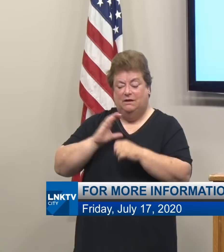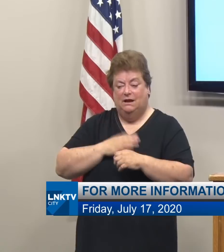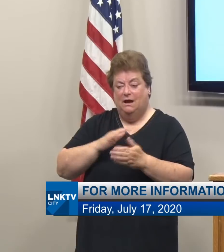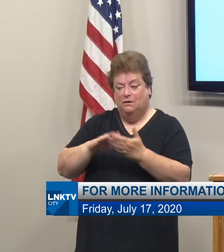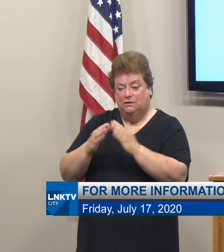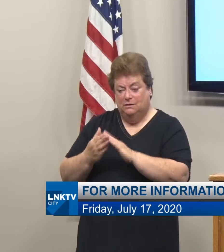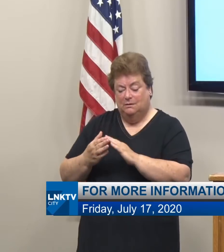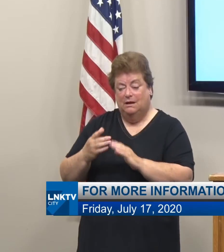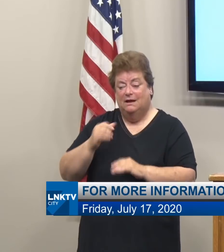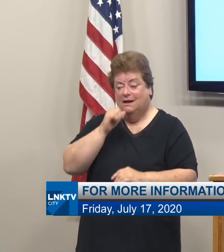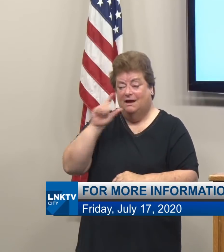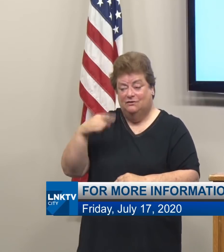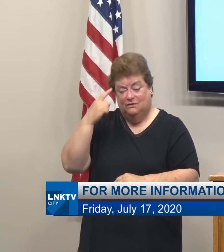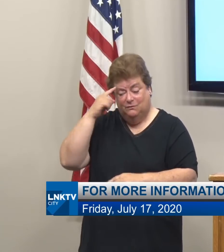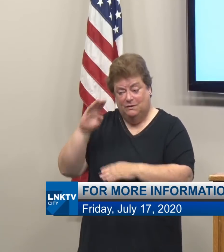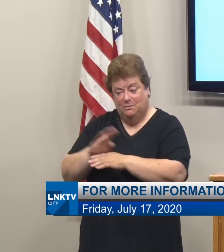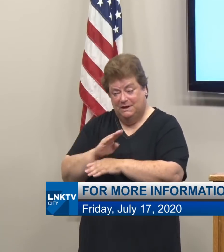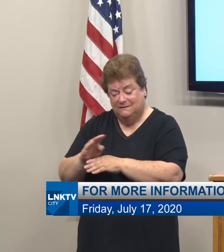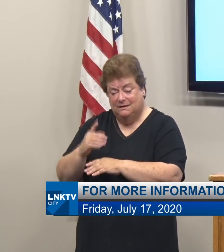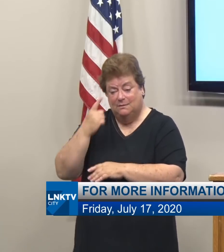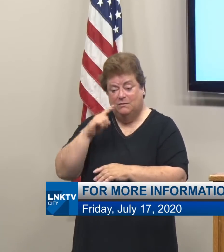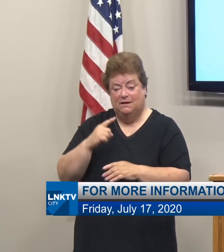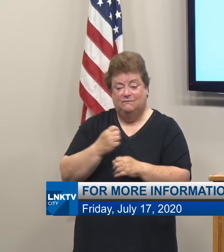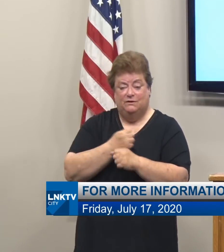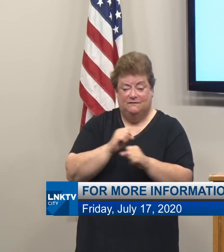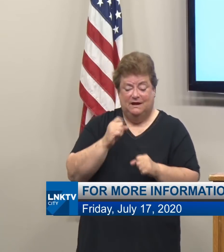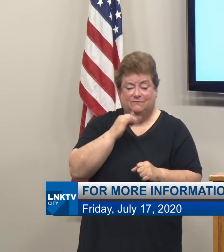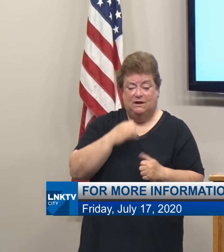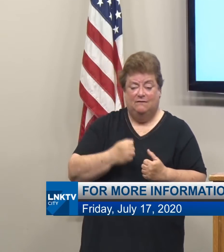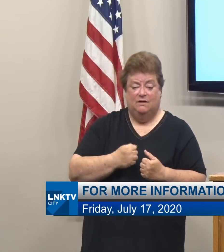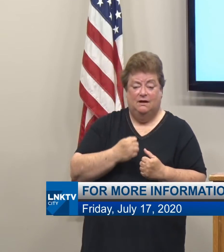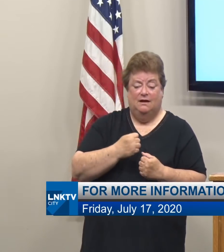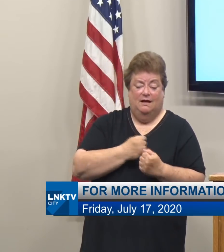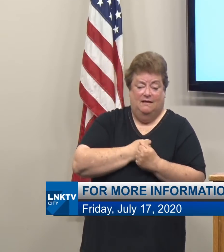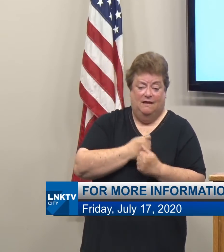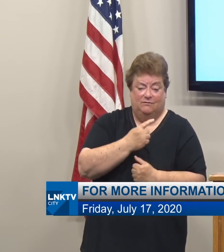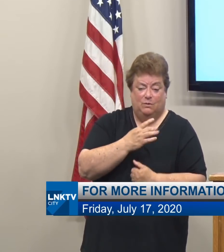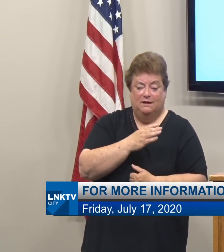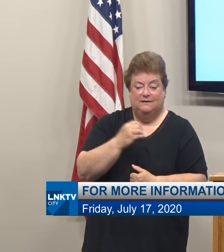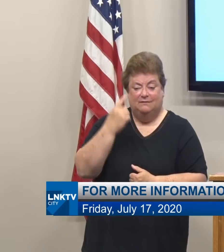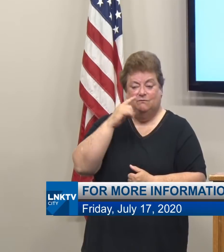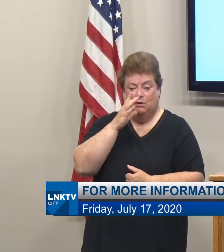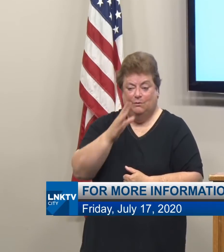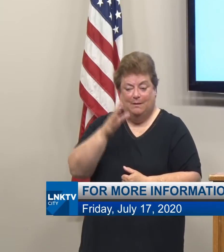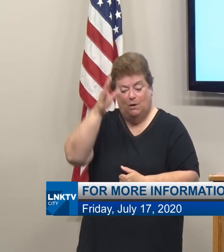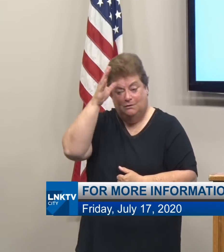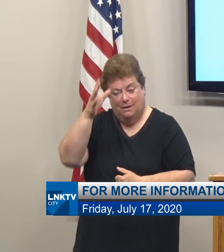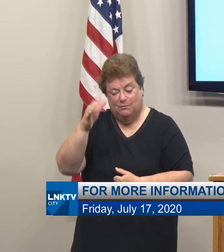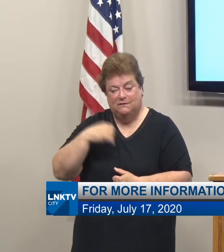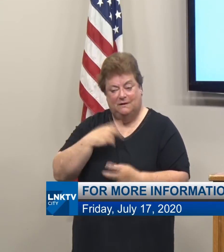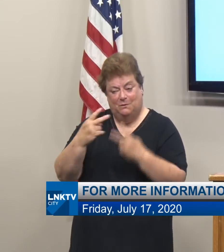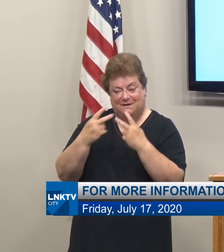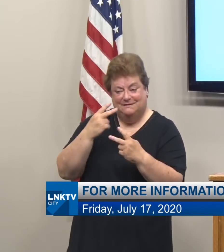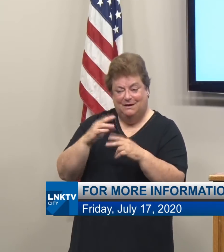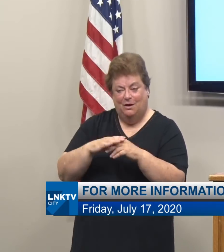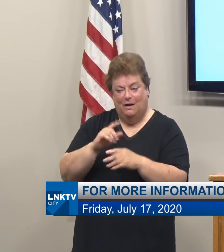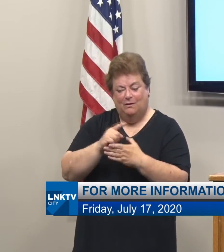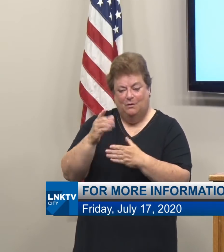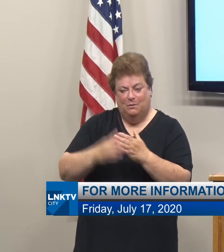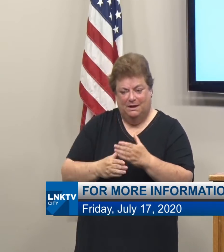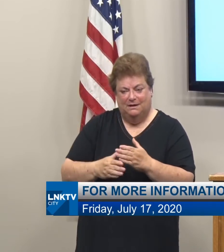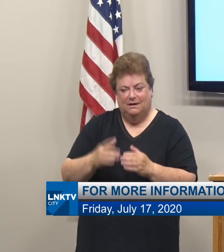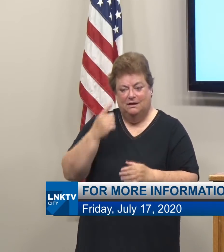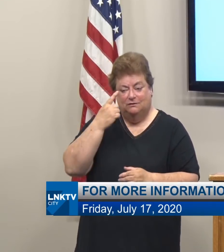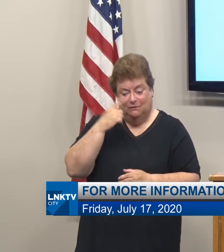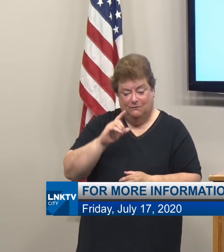our businesses, but for the safety of our loved ones we see during the holidays and grandma and grandpa that we visit on the weekends. To my